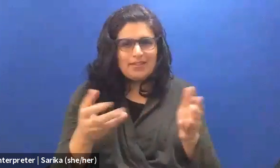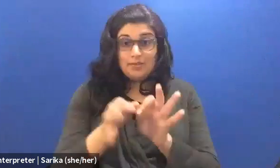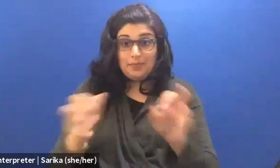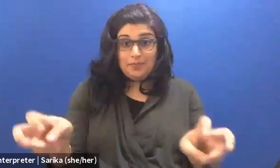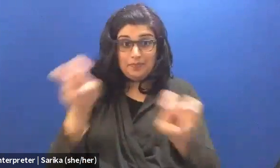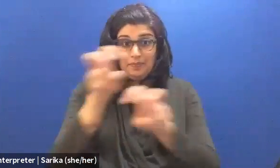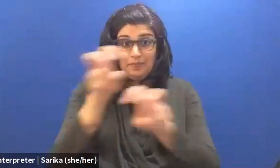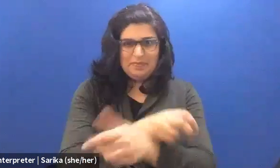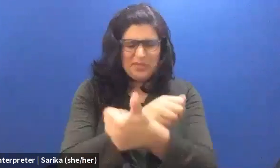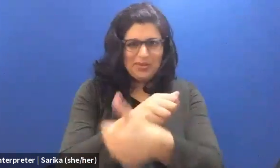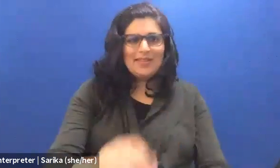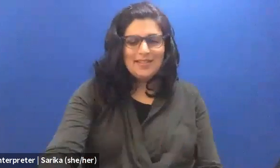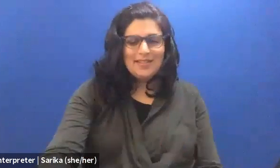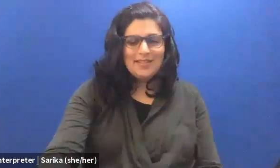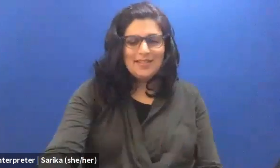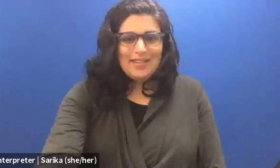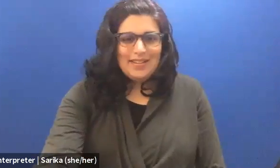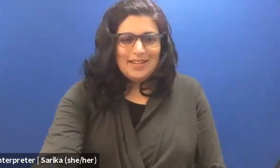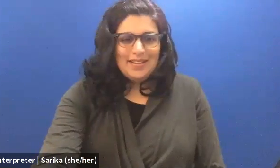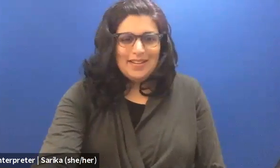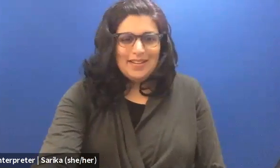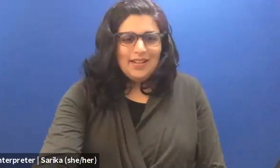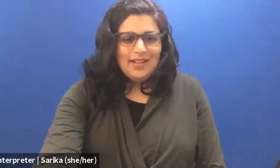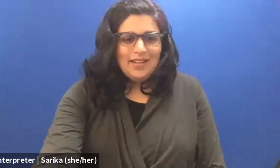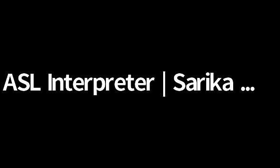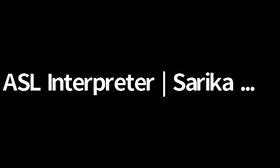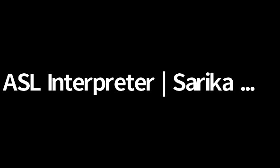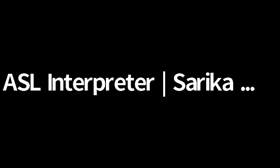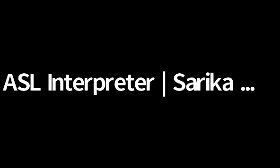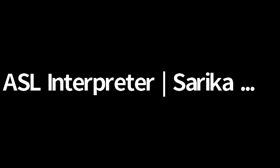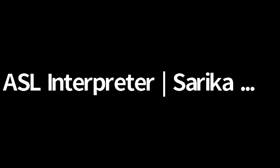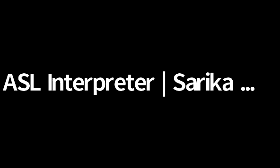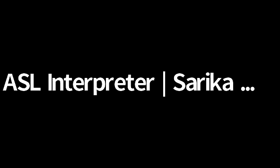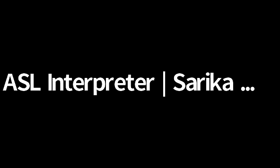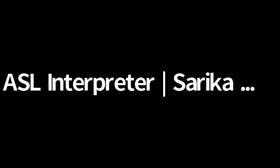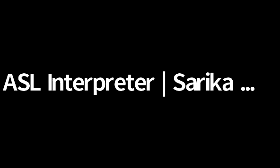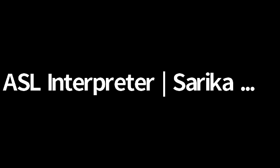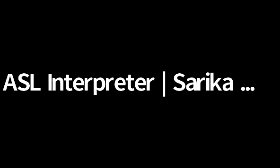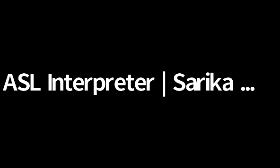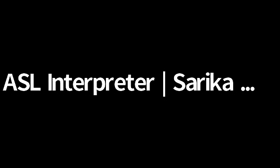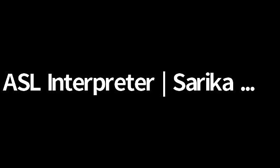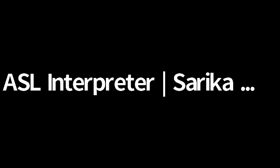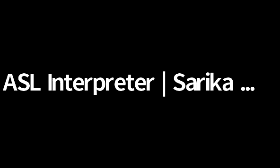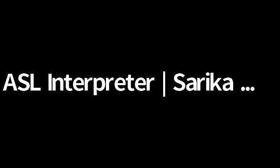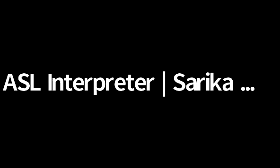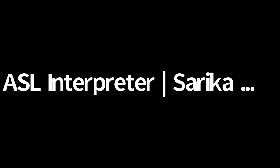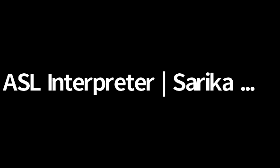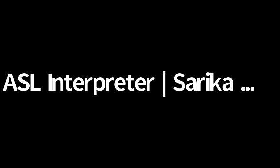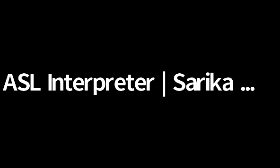But that's the kind of, I guess that's the bystander thing, right? But maybe we call it being a good relative.